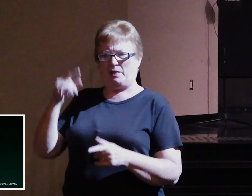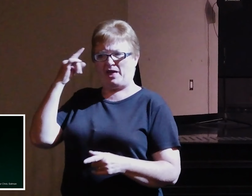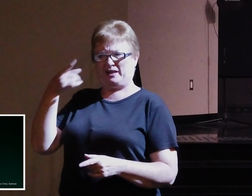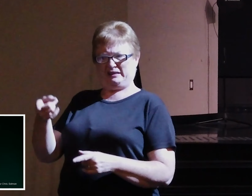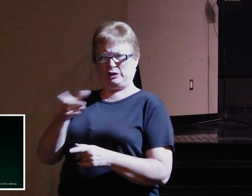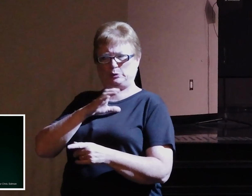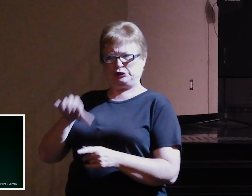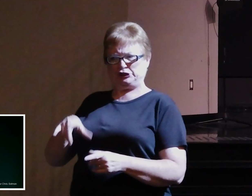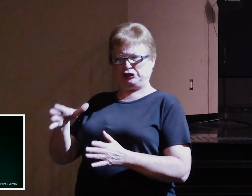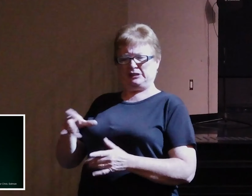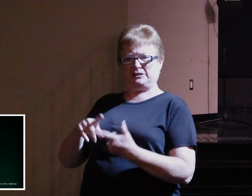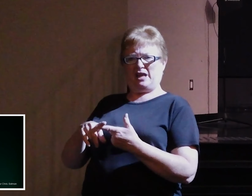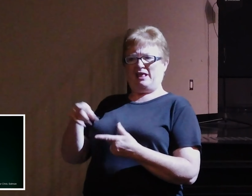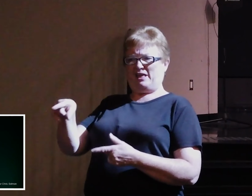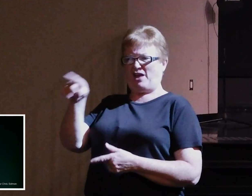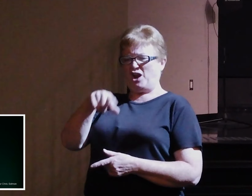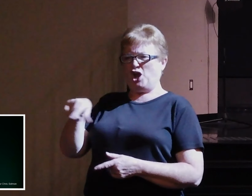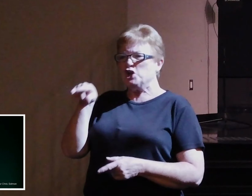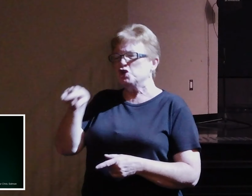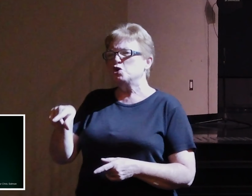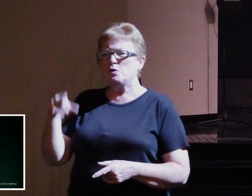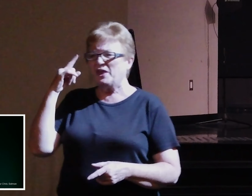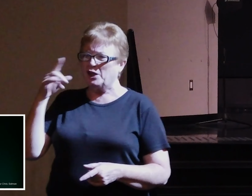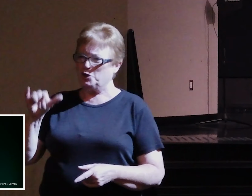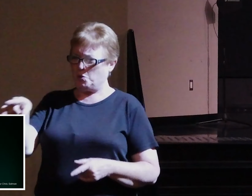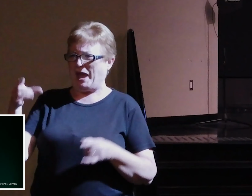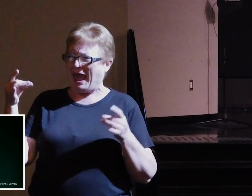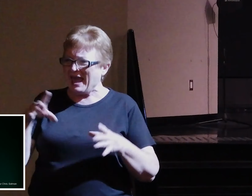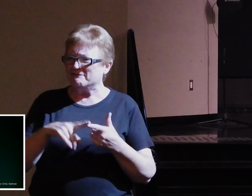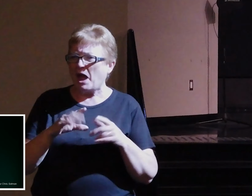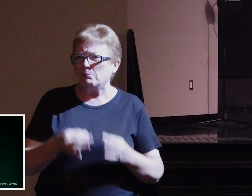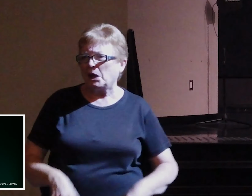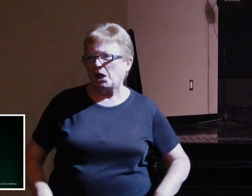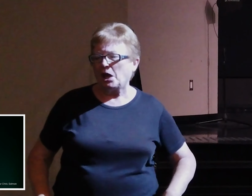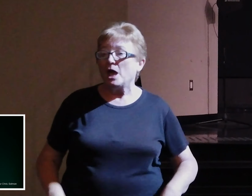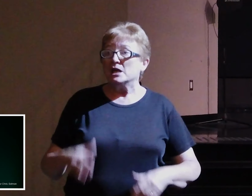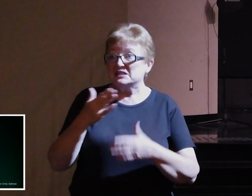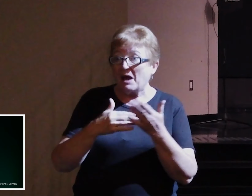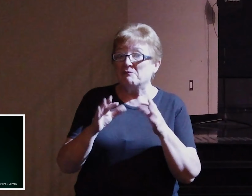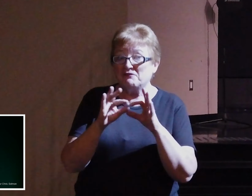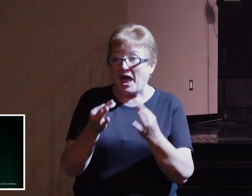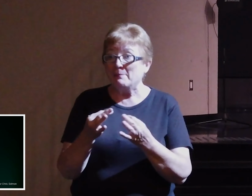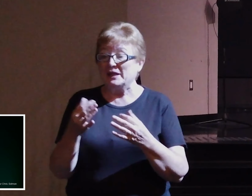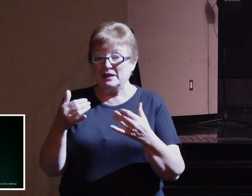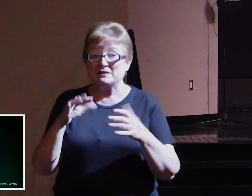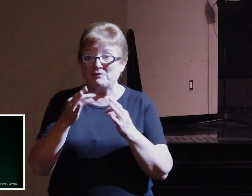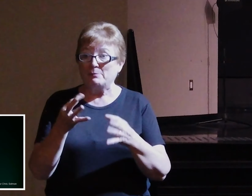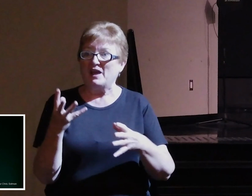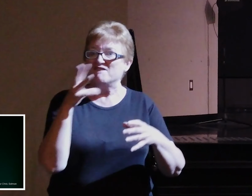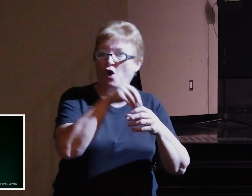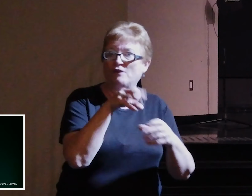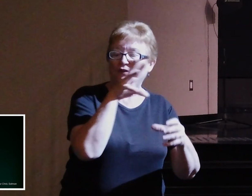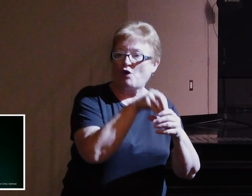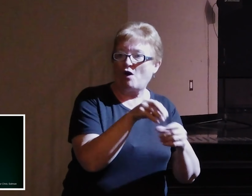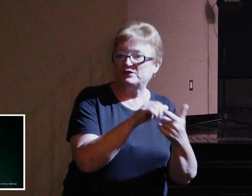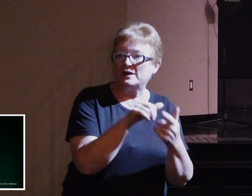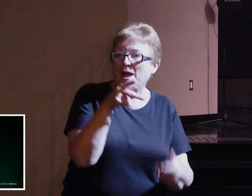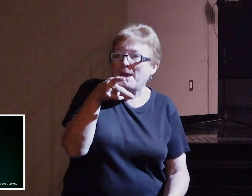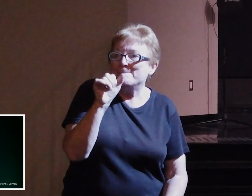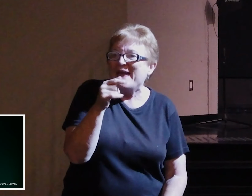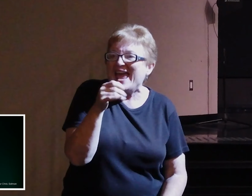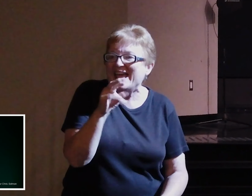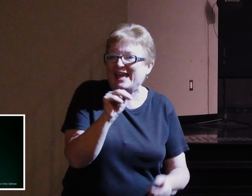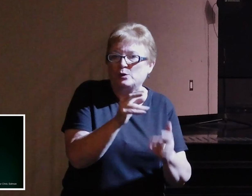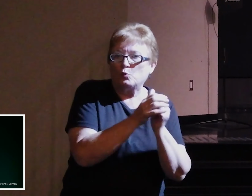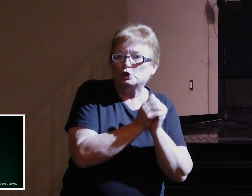They were seen as haters of families because their families were still into this cult worship, into this pagan worship, and they